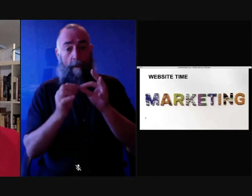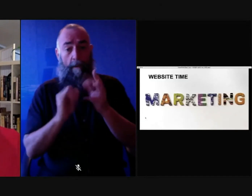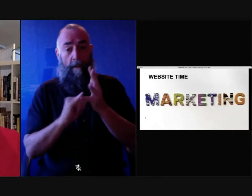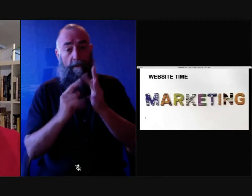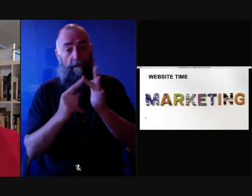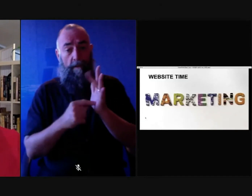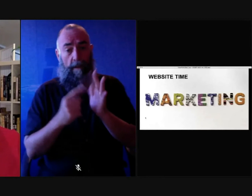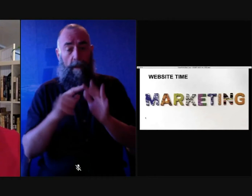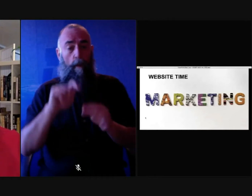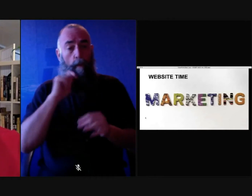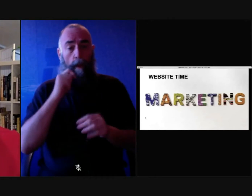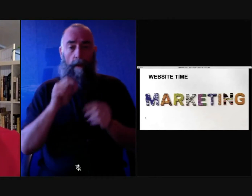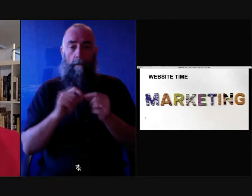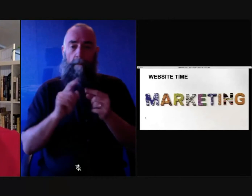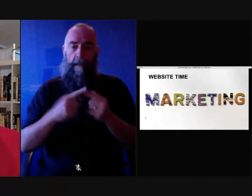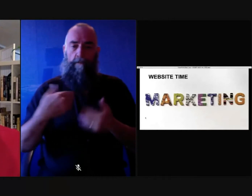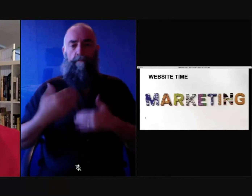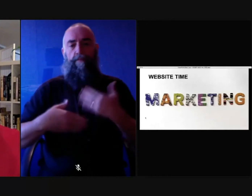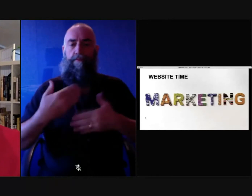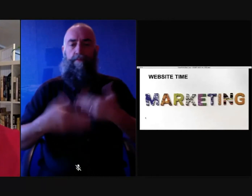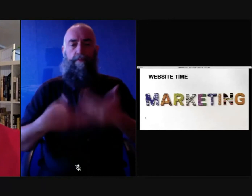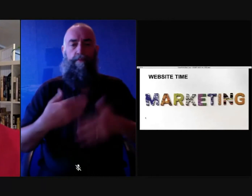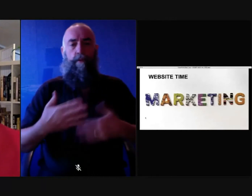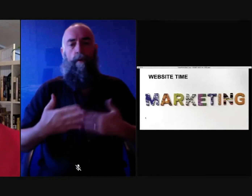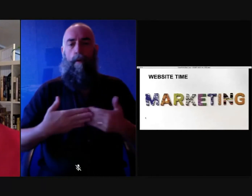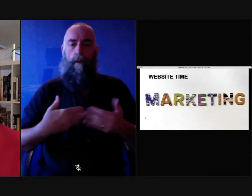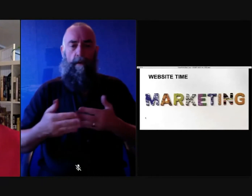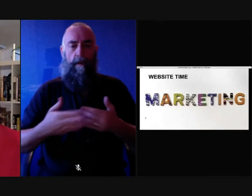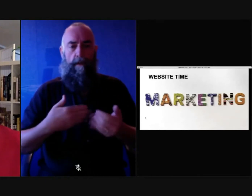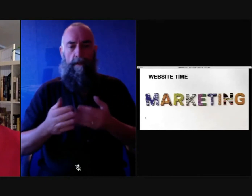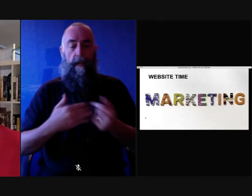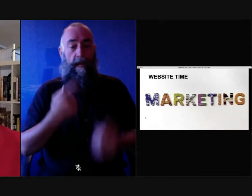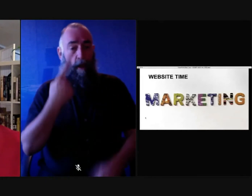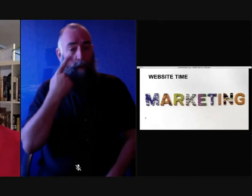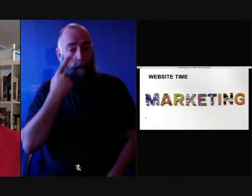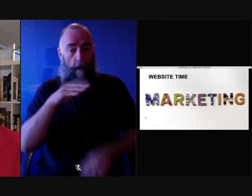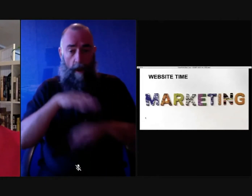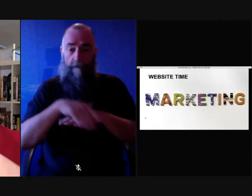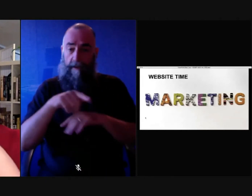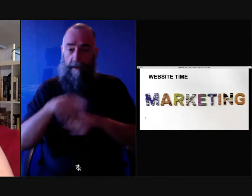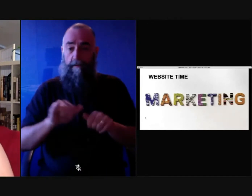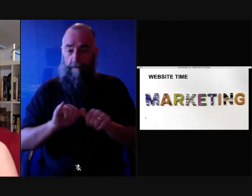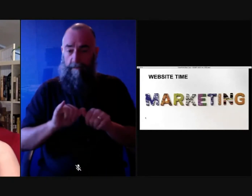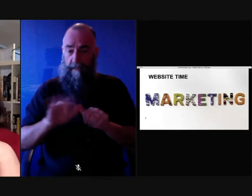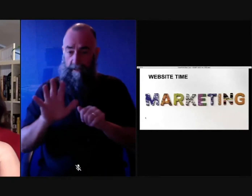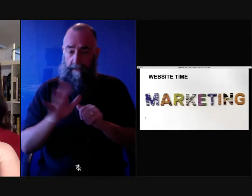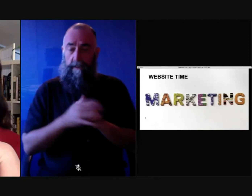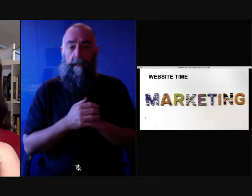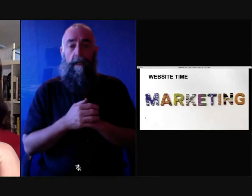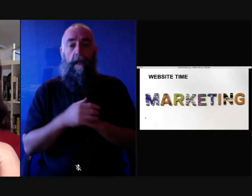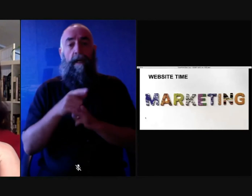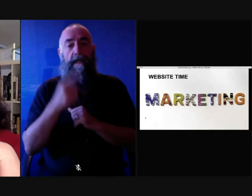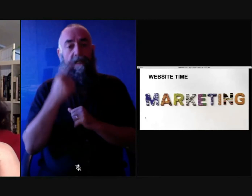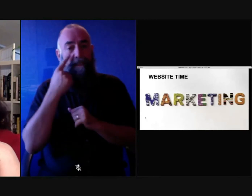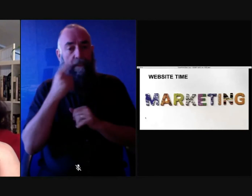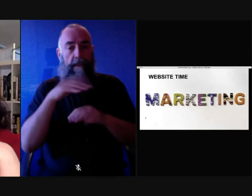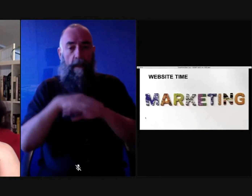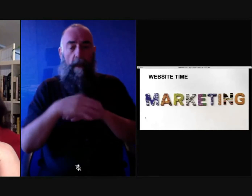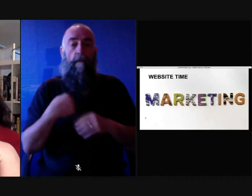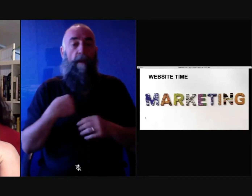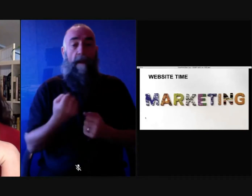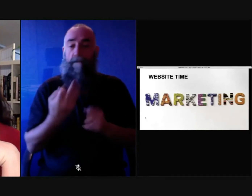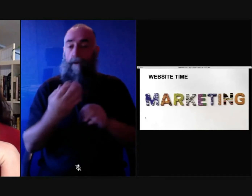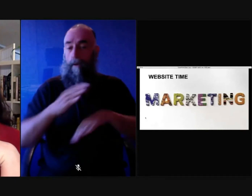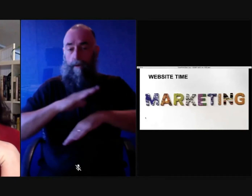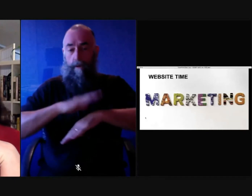to be up and running and looking great. These are all the kinds of things that people tell me that they don't have time for.